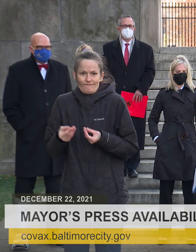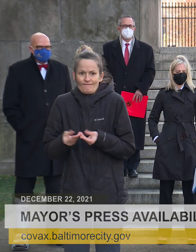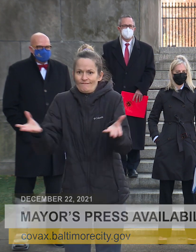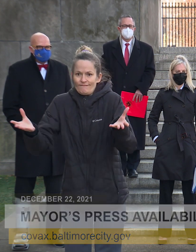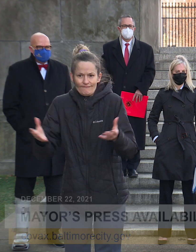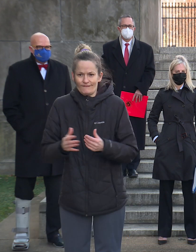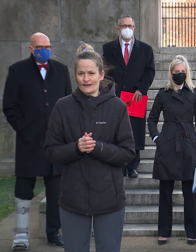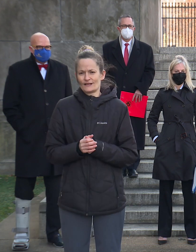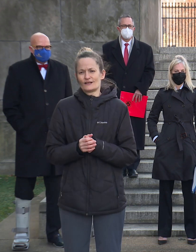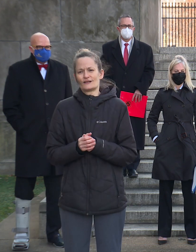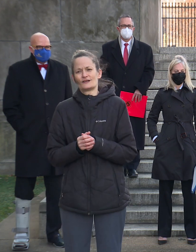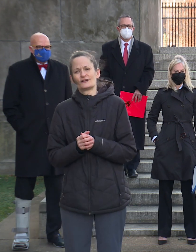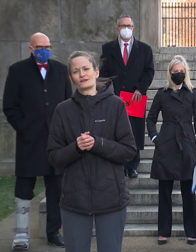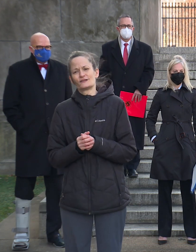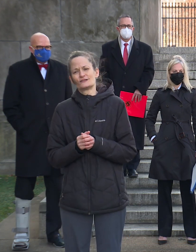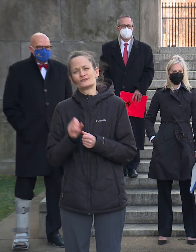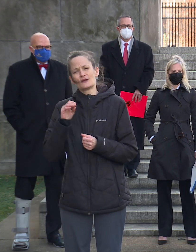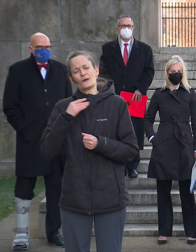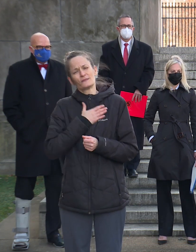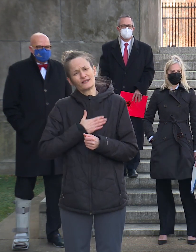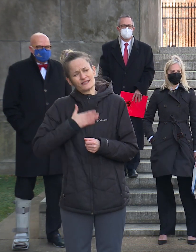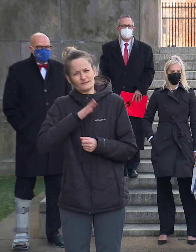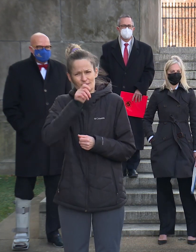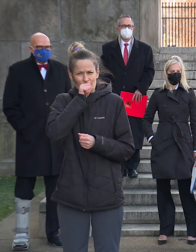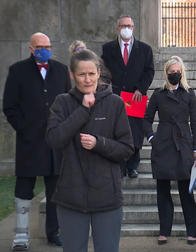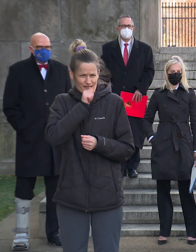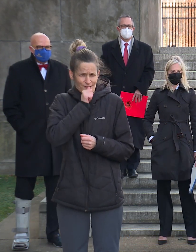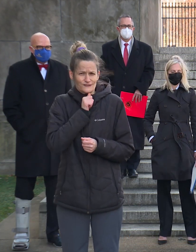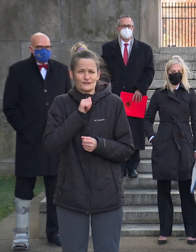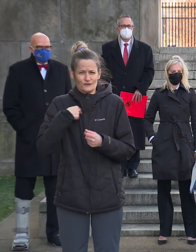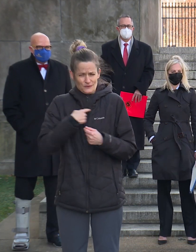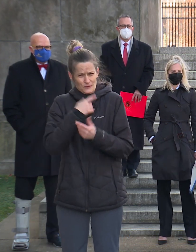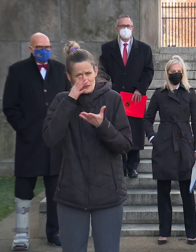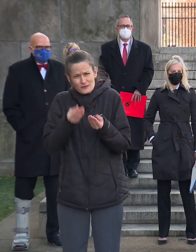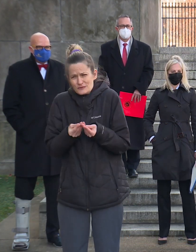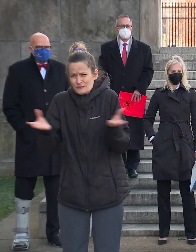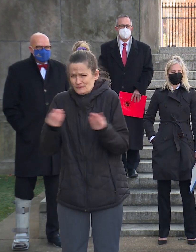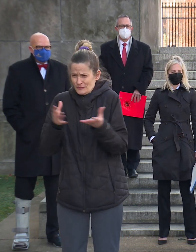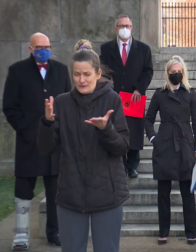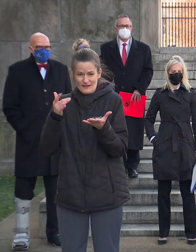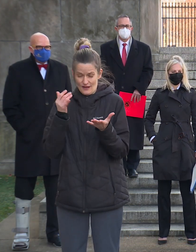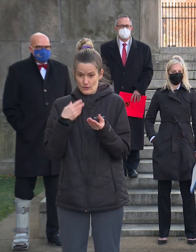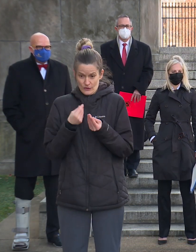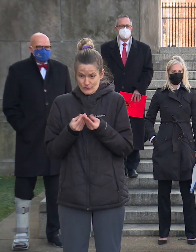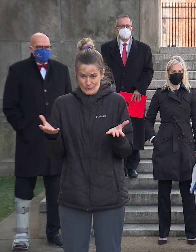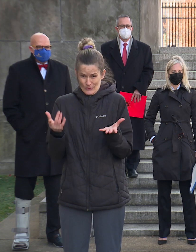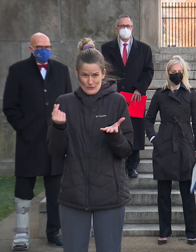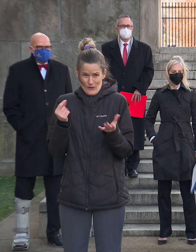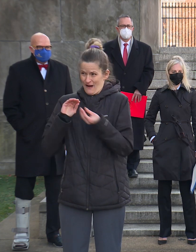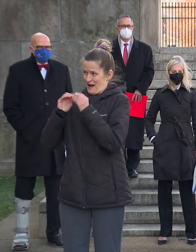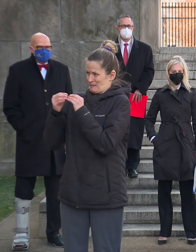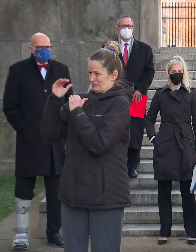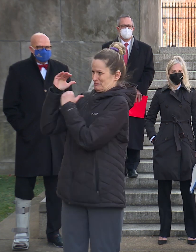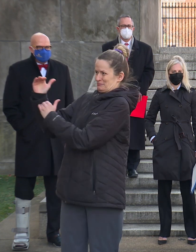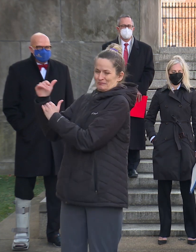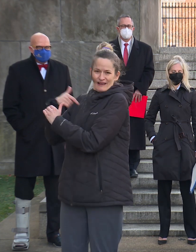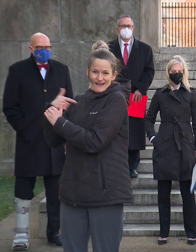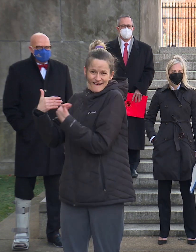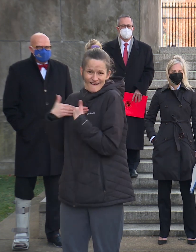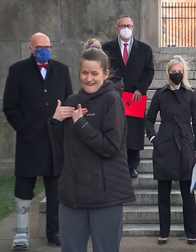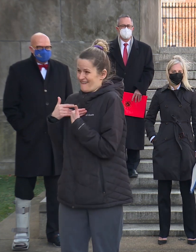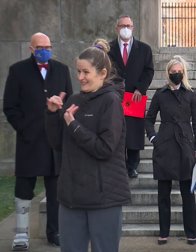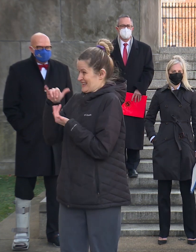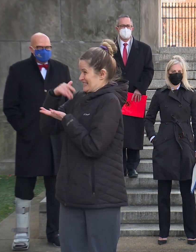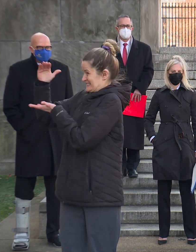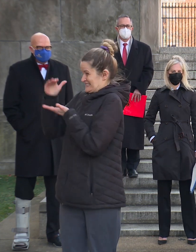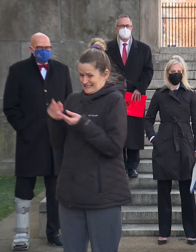sites. We're distributing the limited supply of test kits we get from MDH as quickly as we can once we receive them. Testing remains one of the